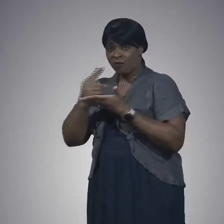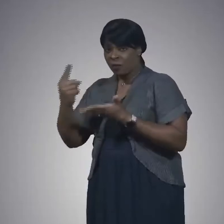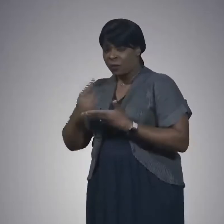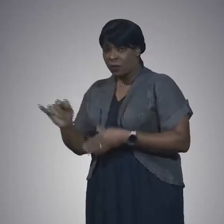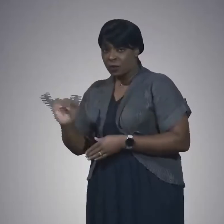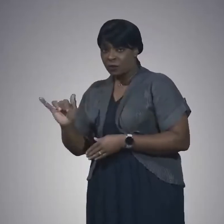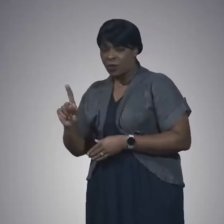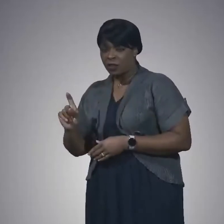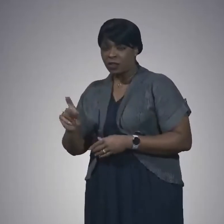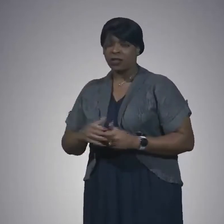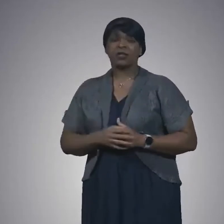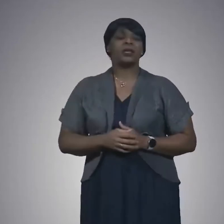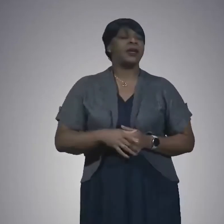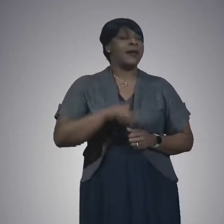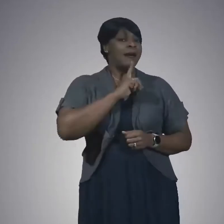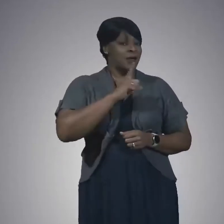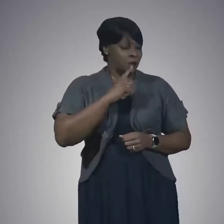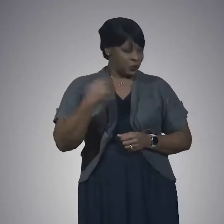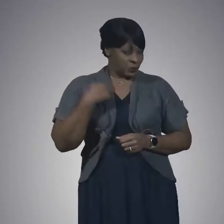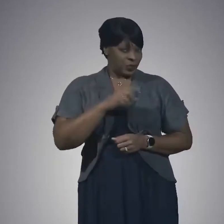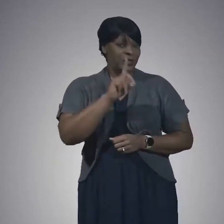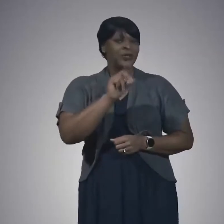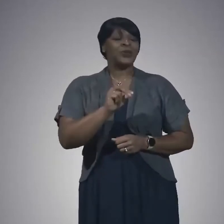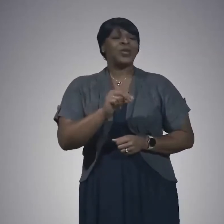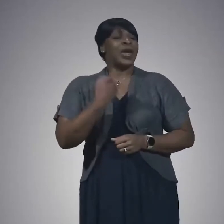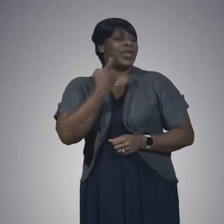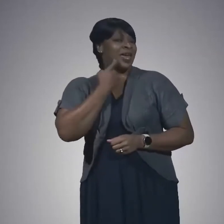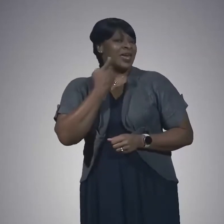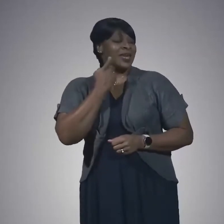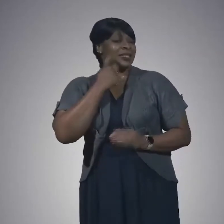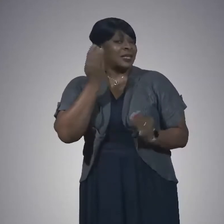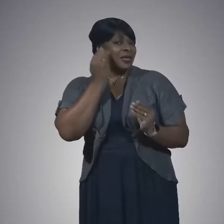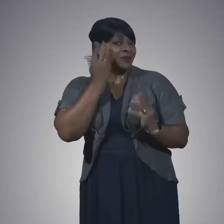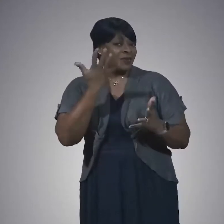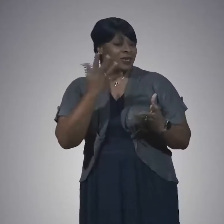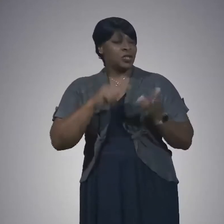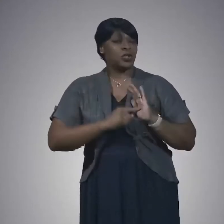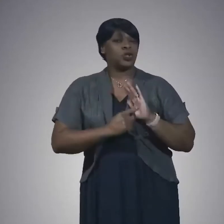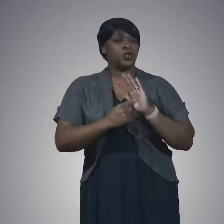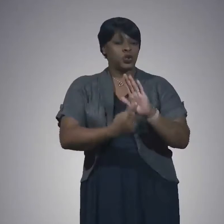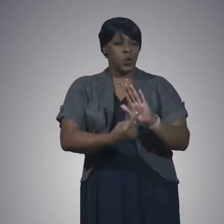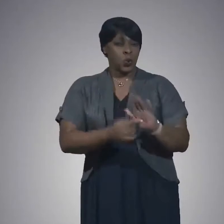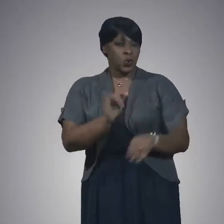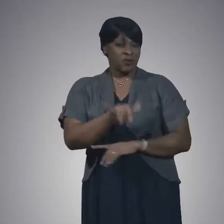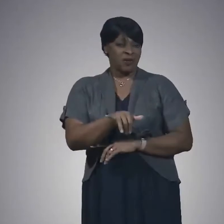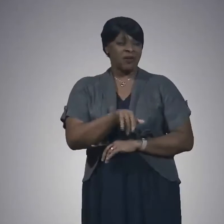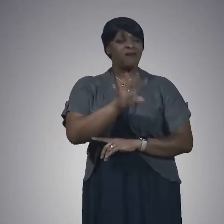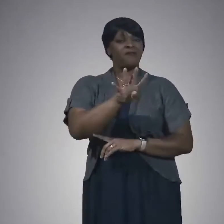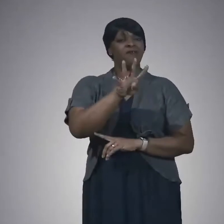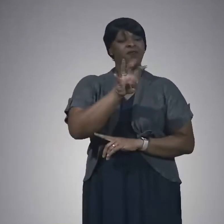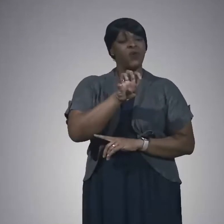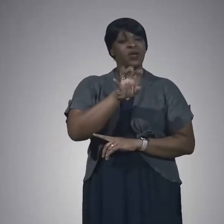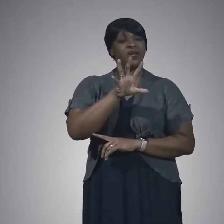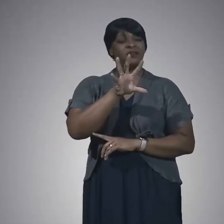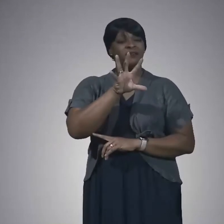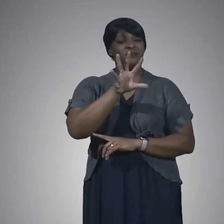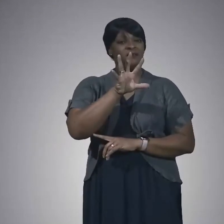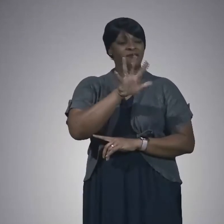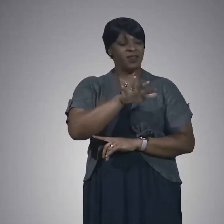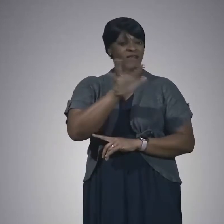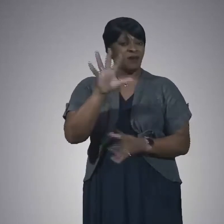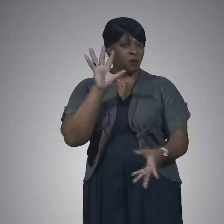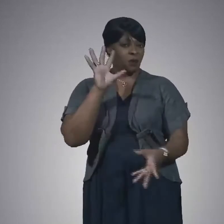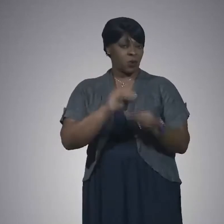well? Actually, we do. So the latest data available shows that 455